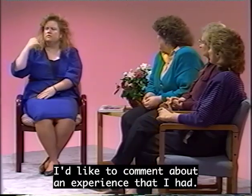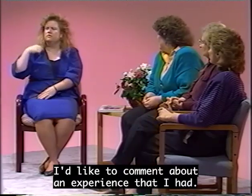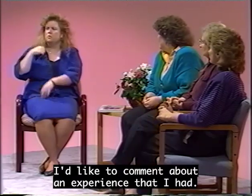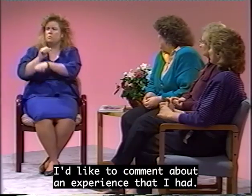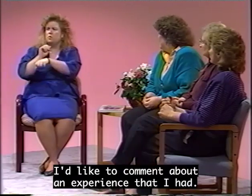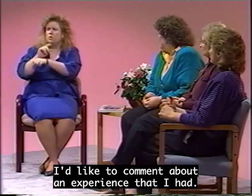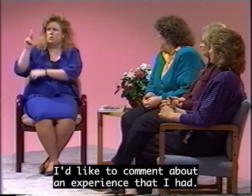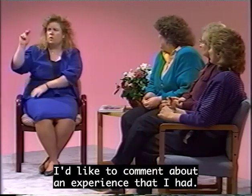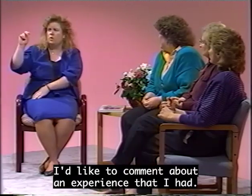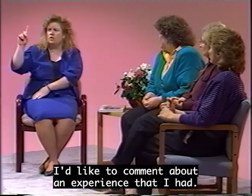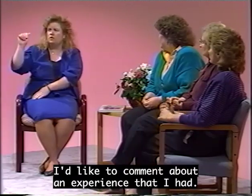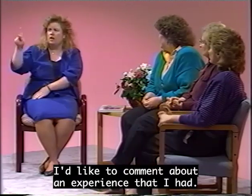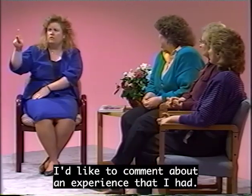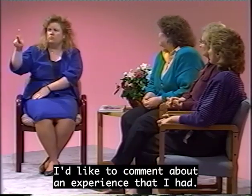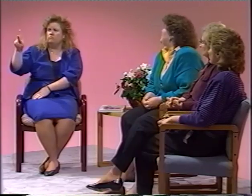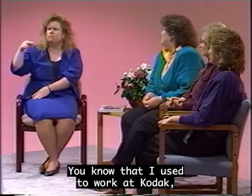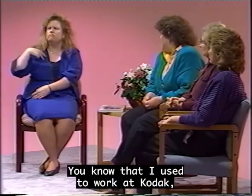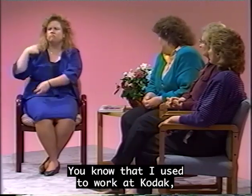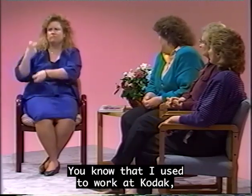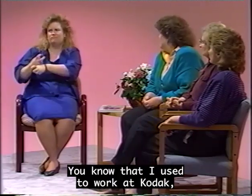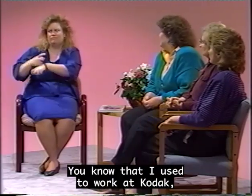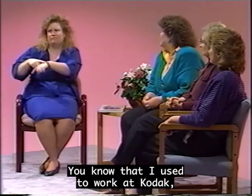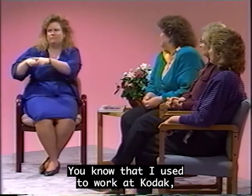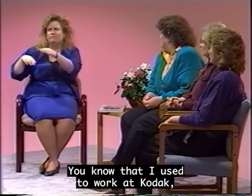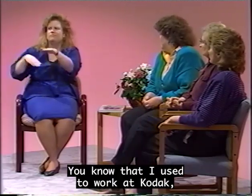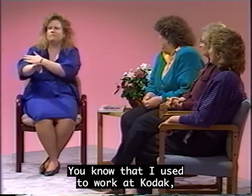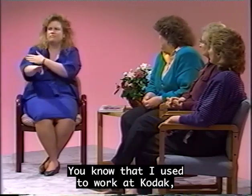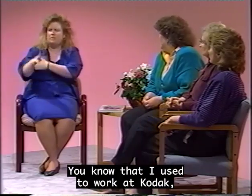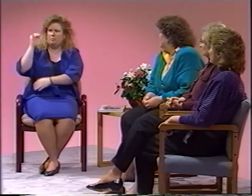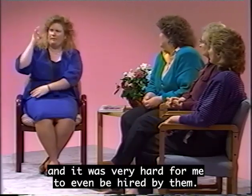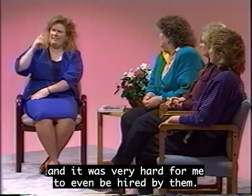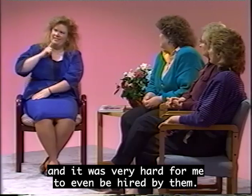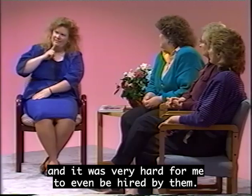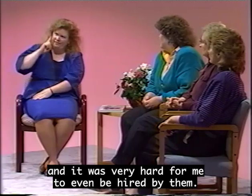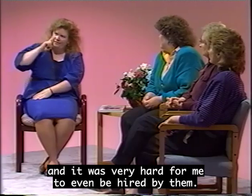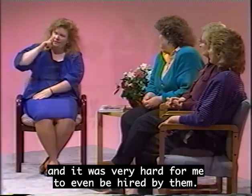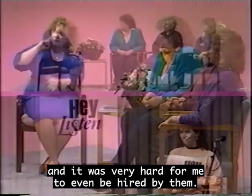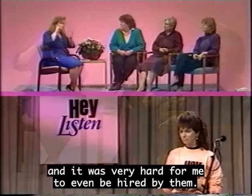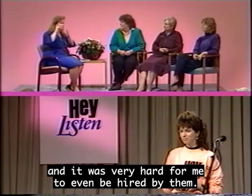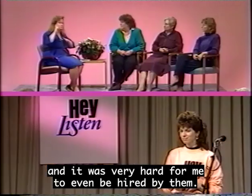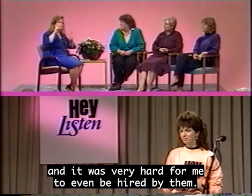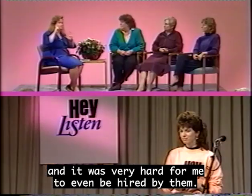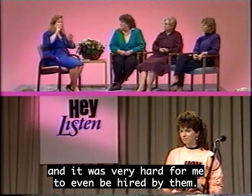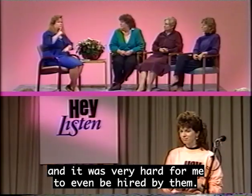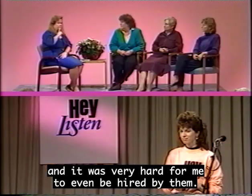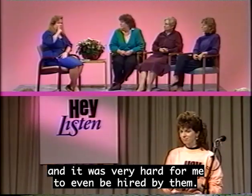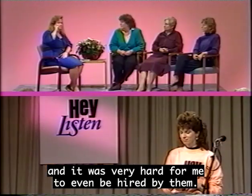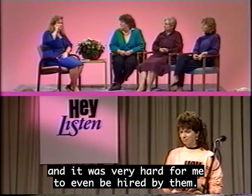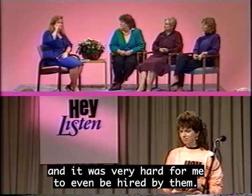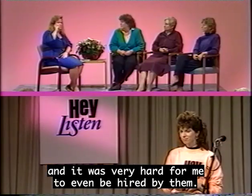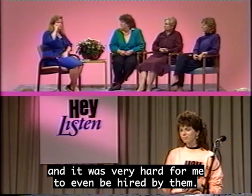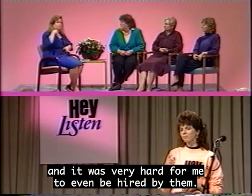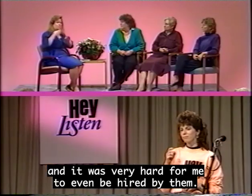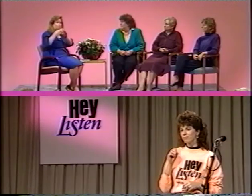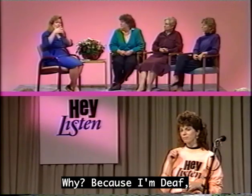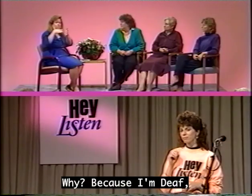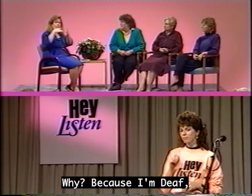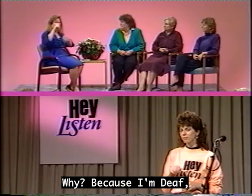about an experience that I had. You know that I used to work at Kodak, and it was very hard for me to even be hired by them. Why? Because